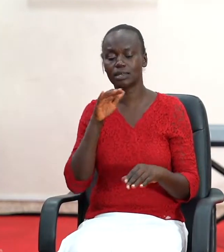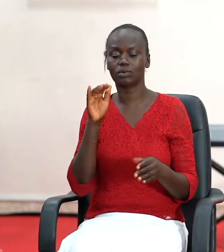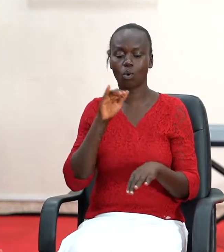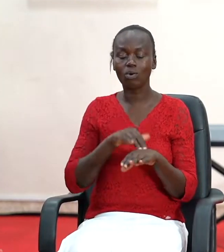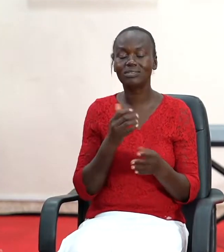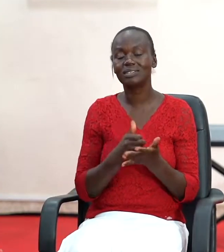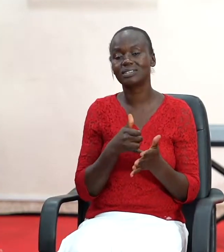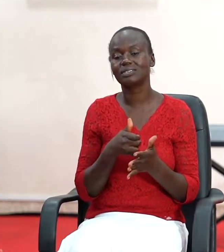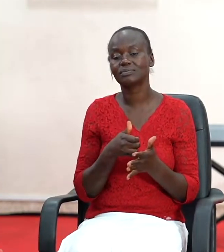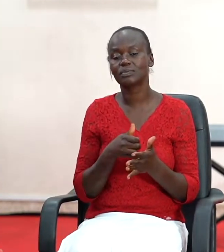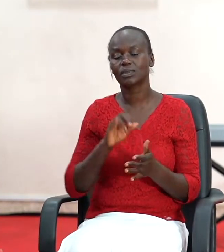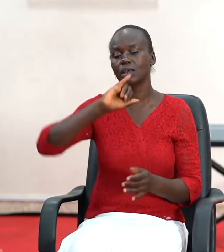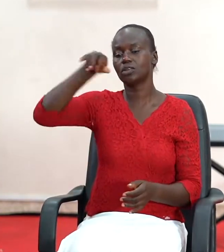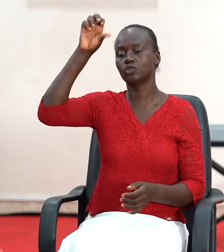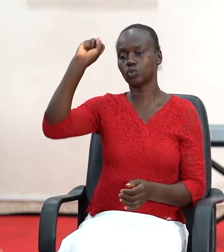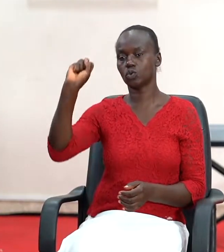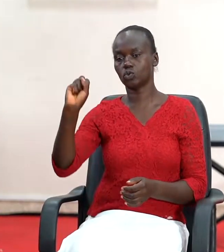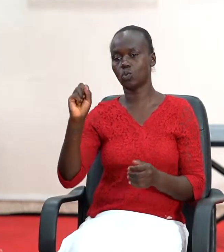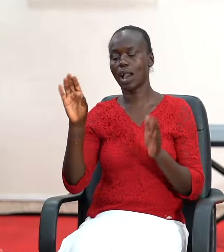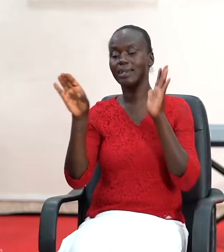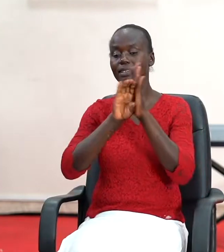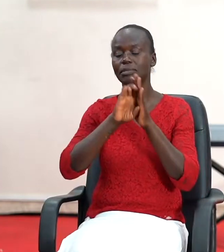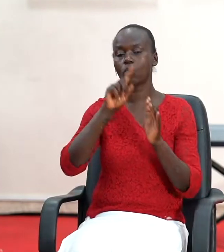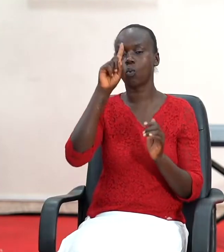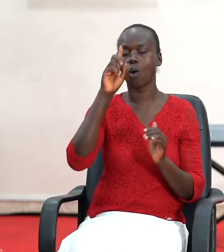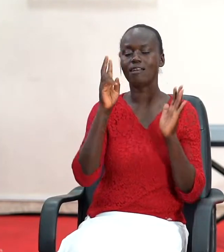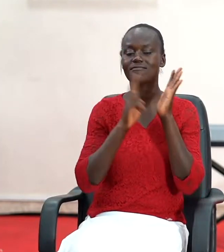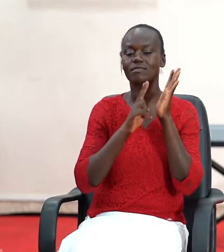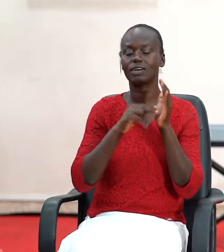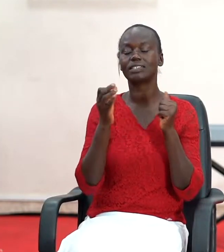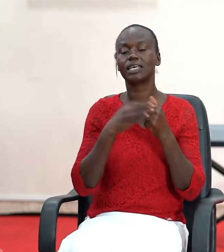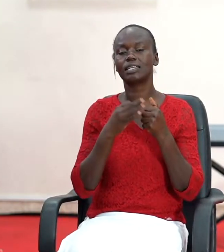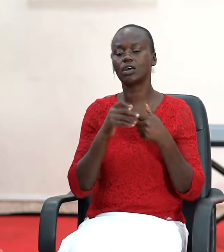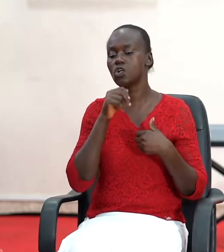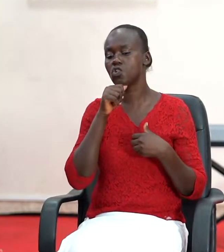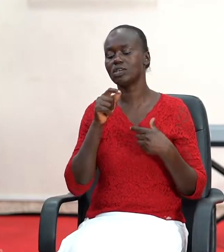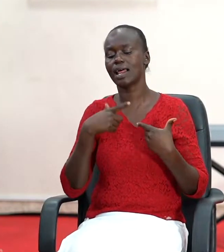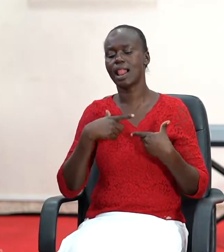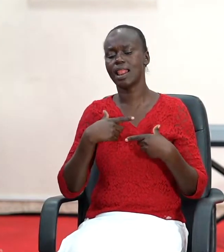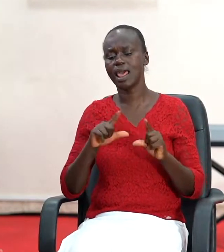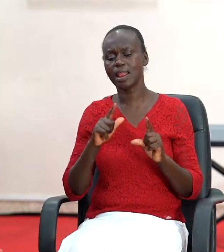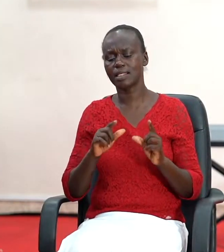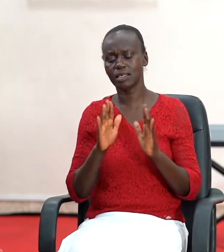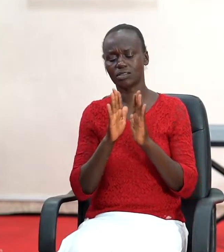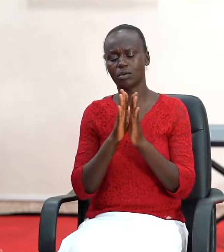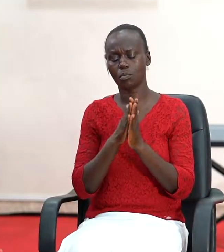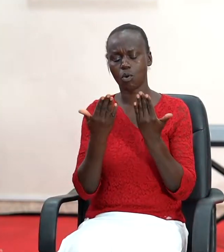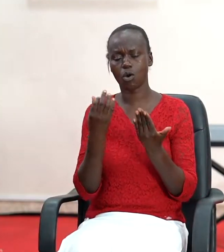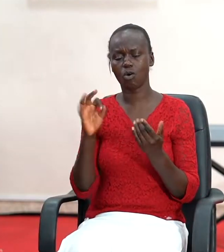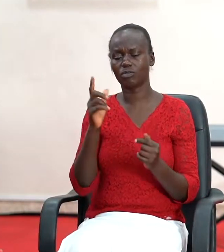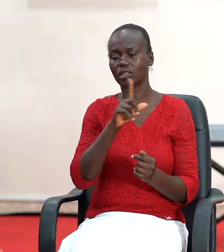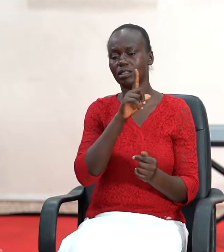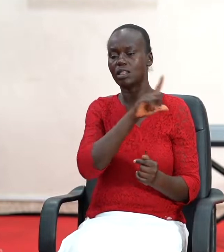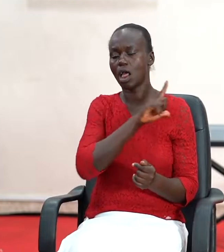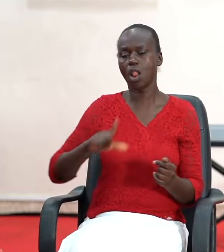Joshua chapter 1 verse 8, the Bible says, do not let this book of the law depart from your mouth. Meditate on